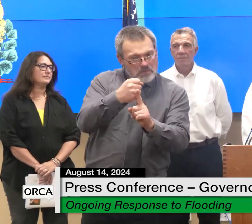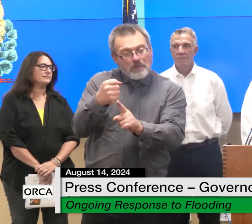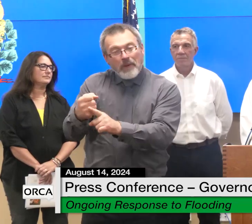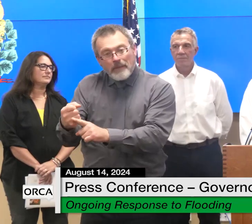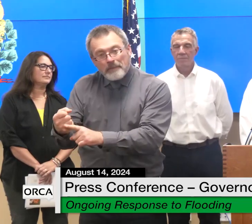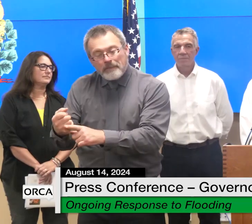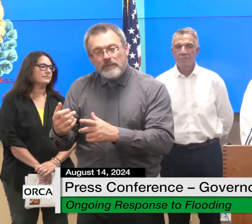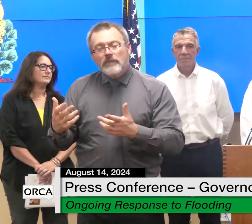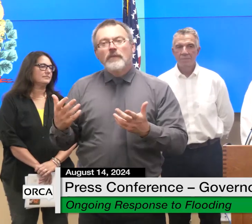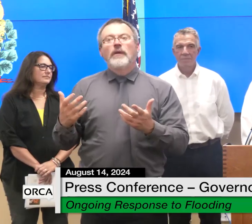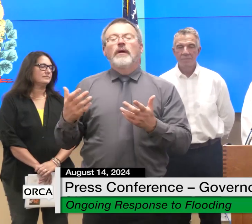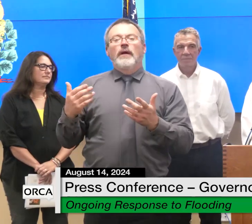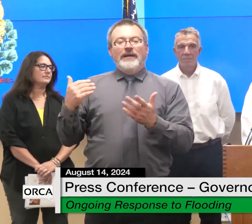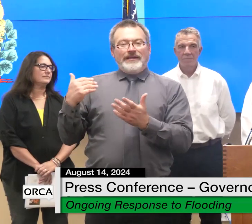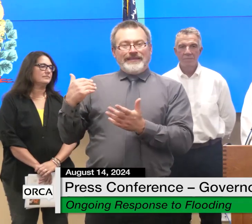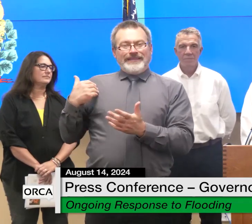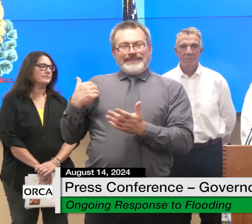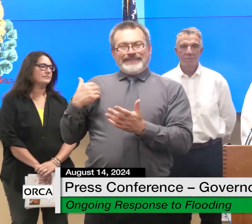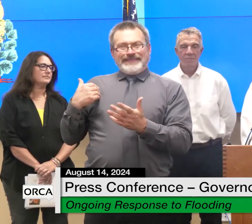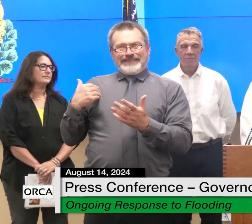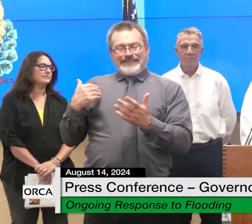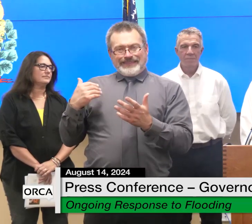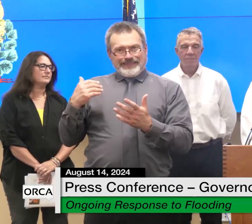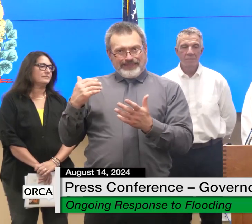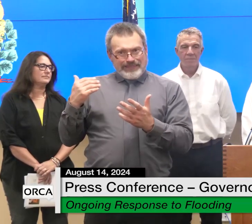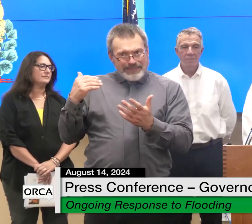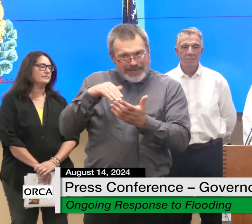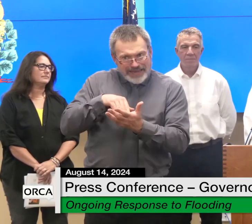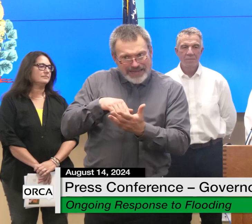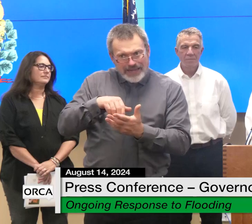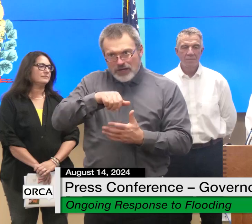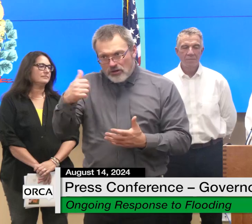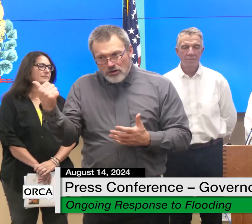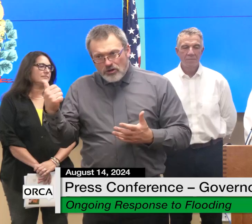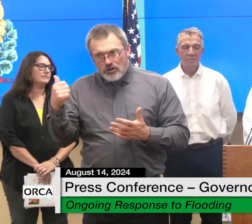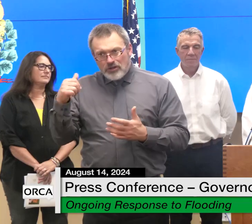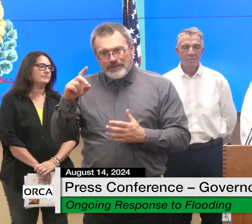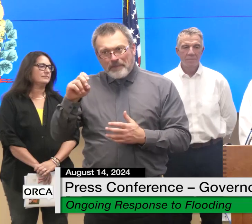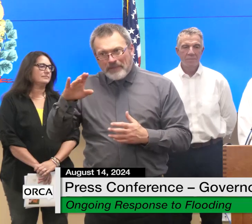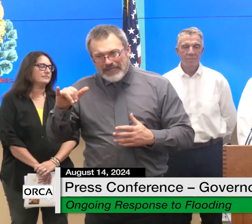financial and mental health impacts from these events is real, and dozens